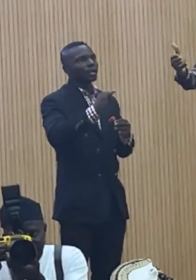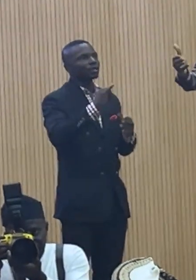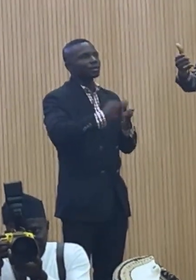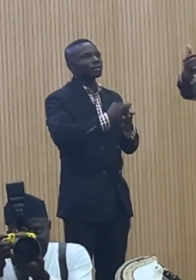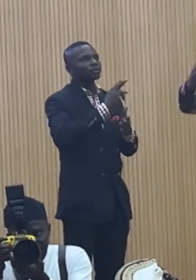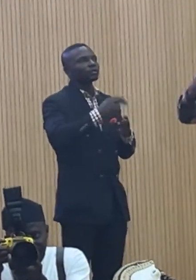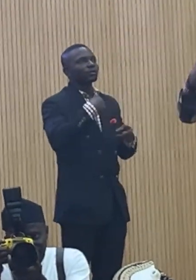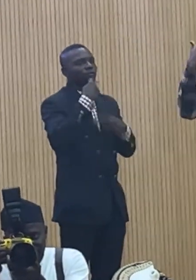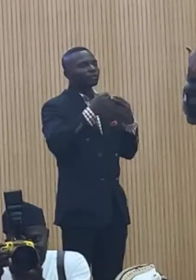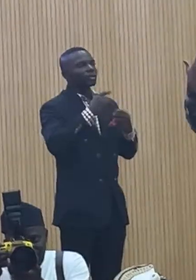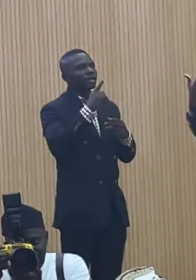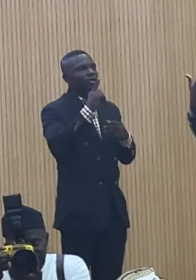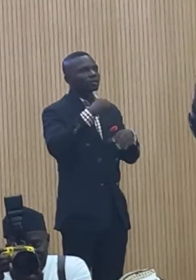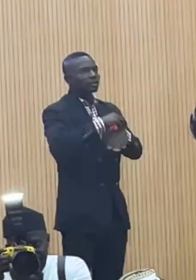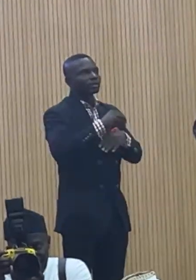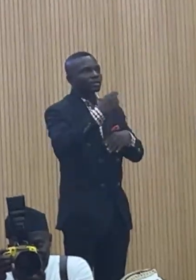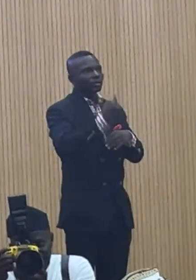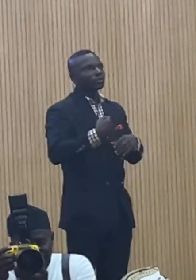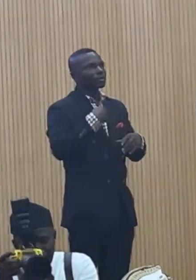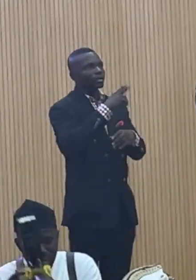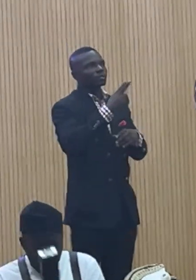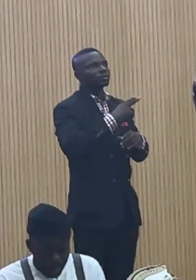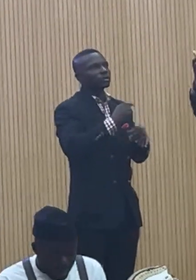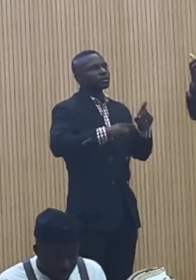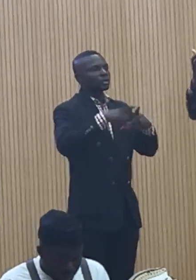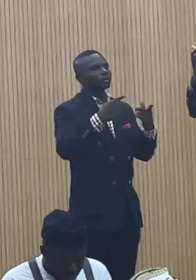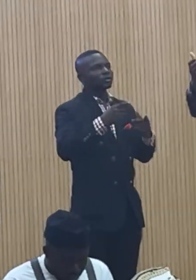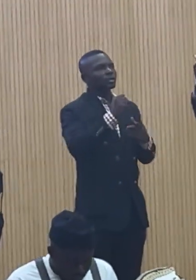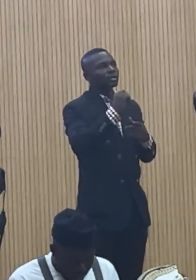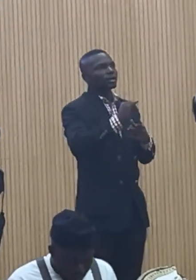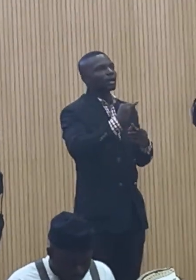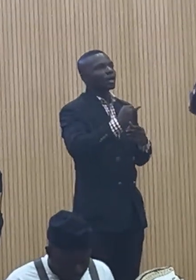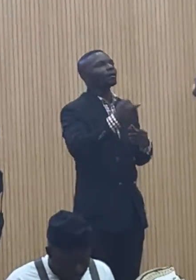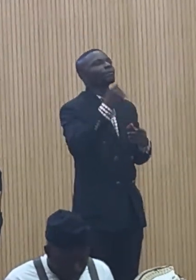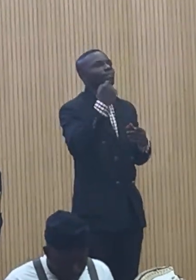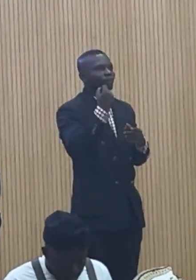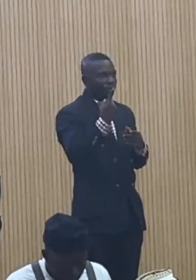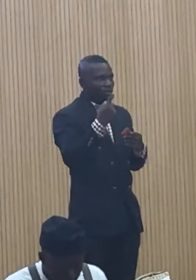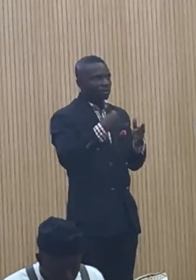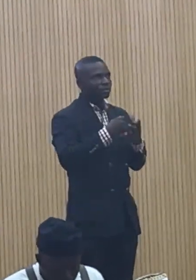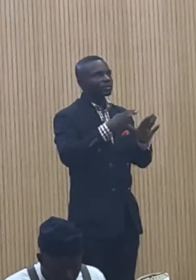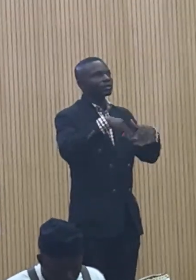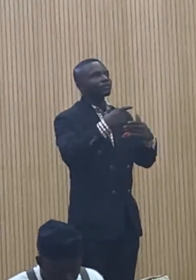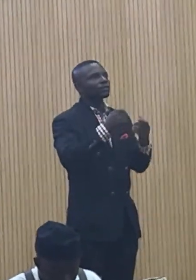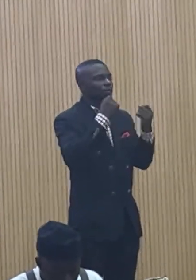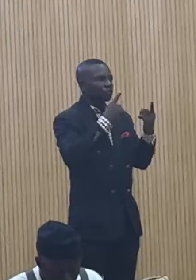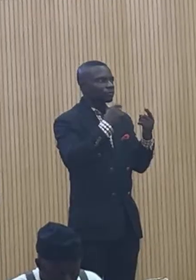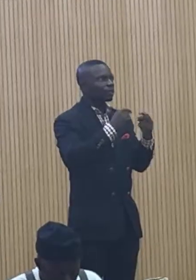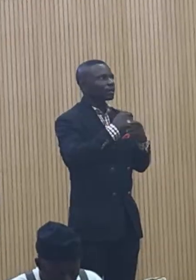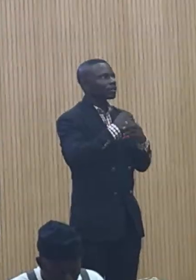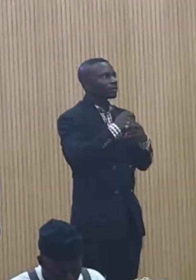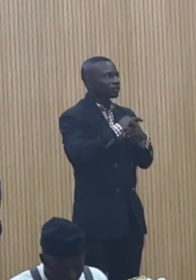text and voice alone, you can do sign languages, and the AI understands it in real time and gives feedback immediately.